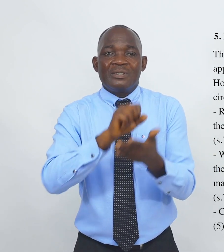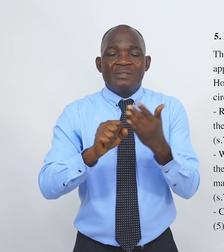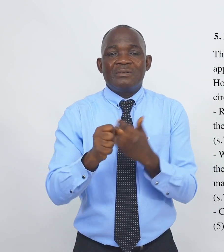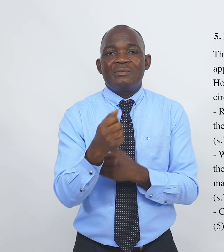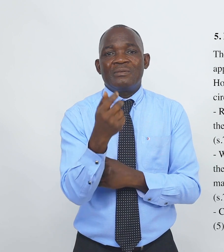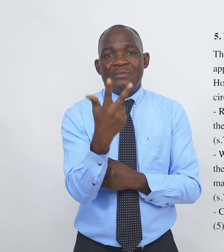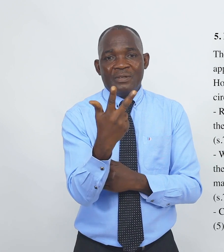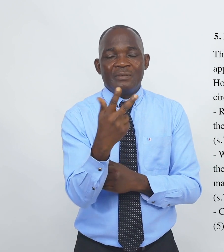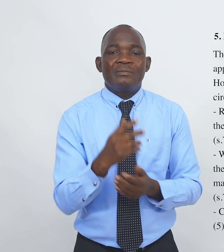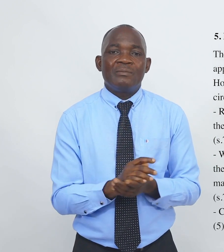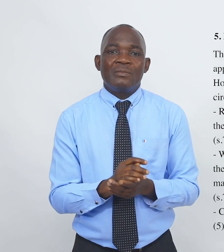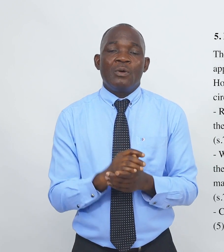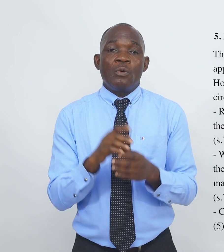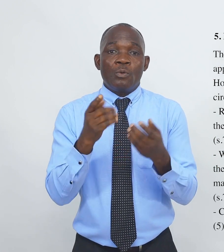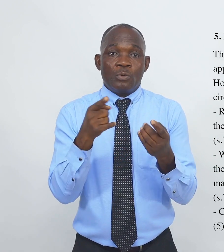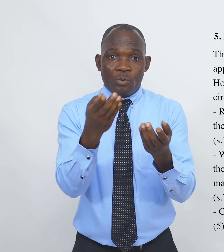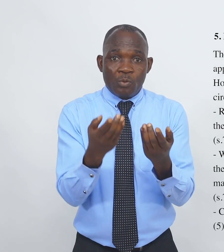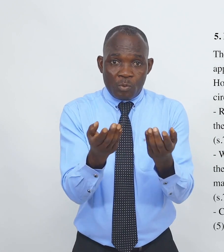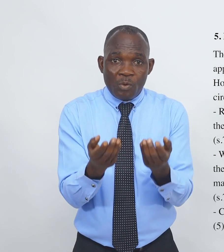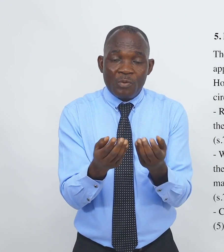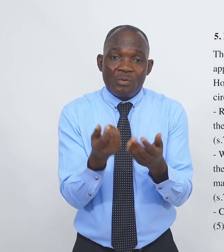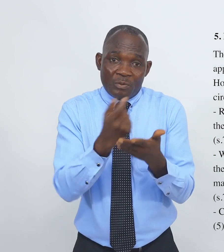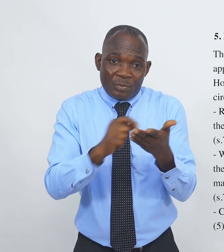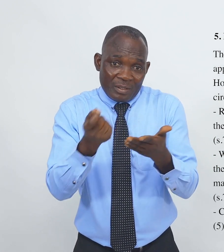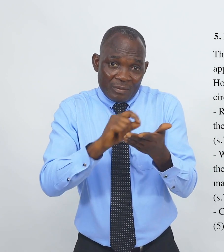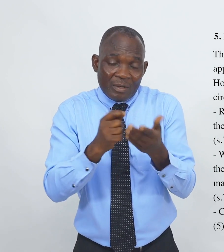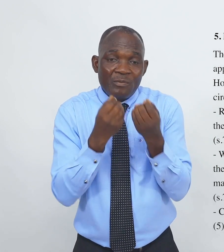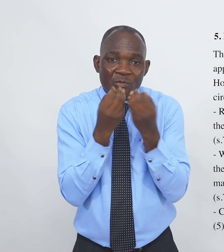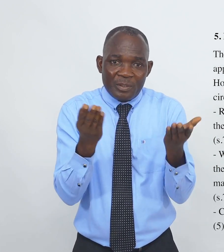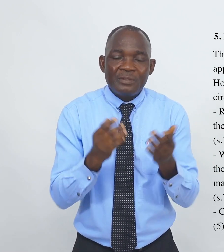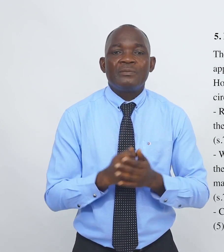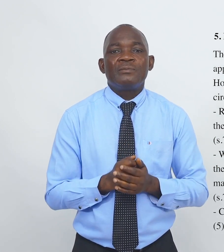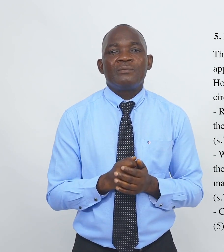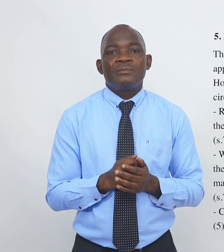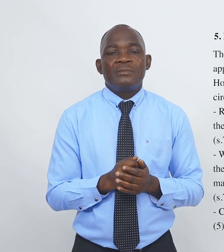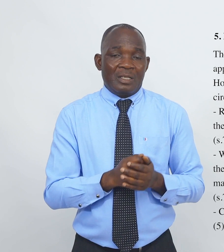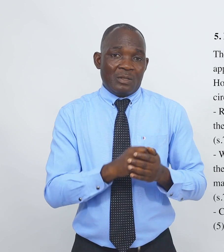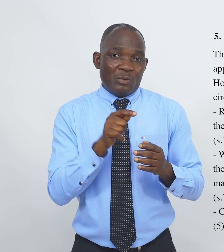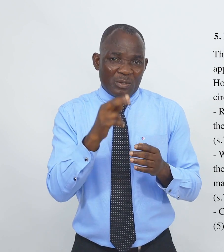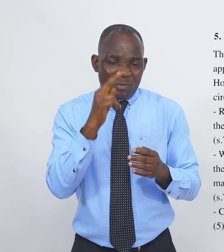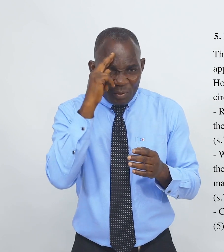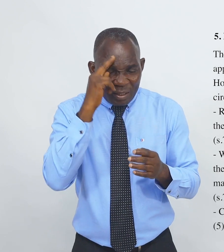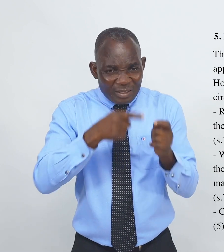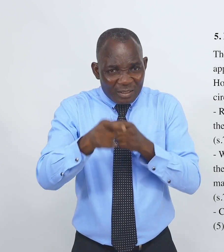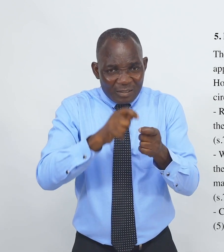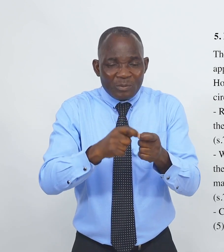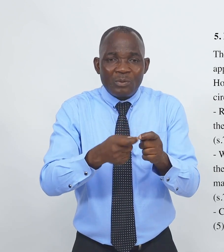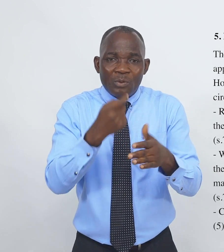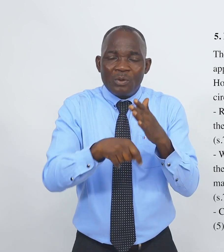subsection 3. When request is made for a written transcript of the information, a reasonable transcription cost may be